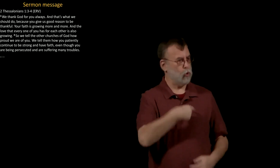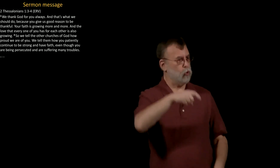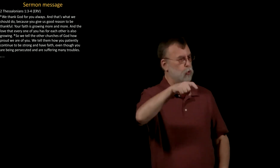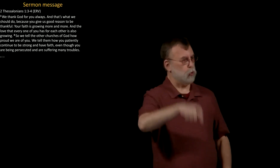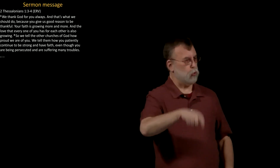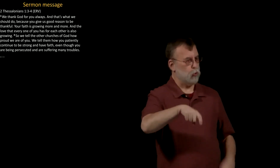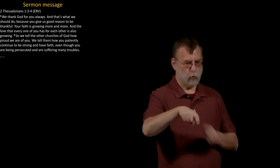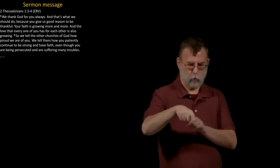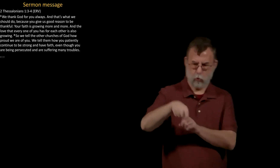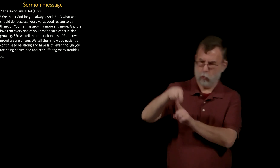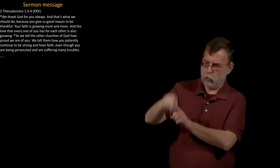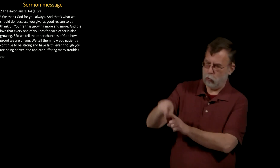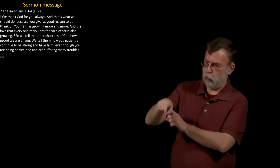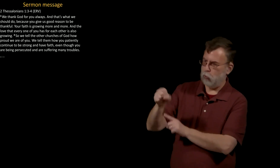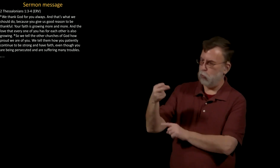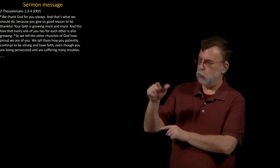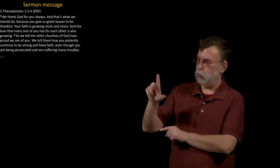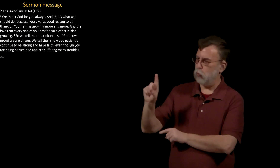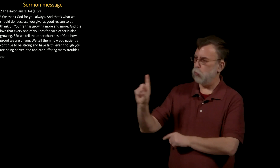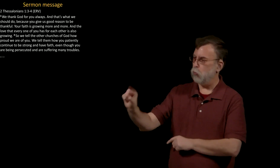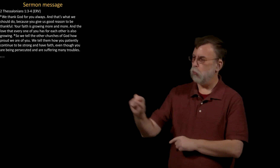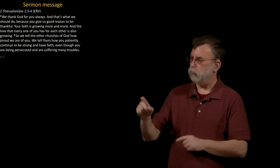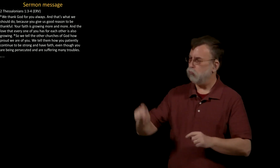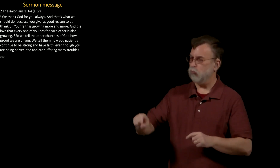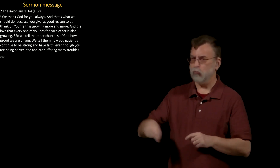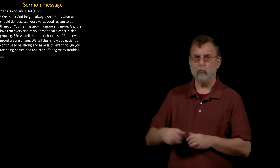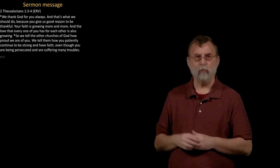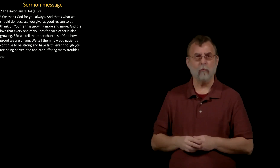And that's what we should do.